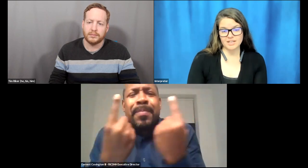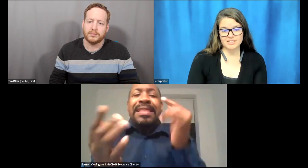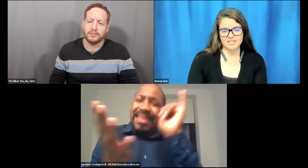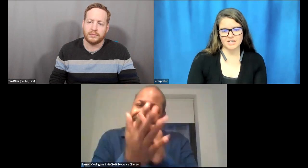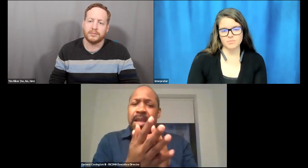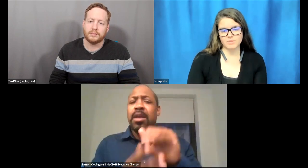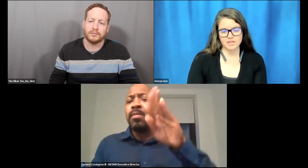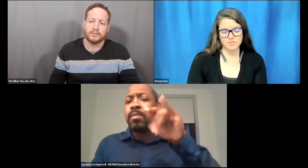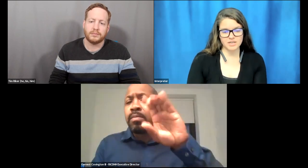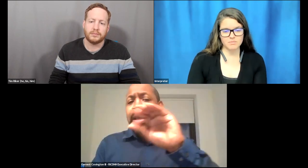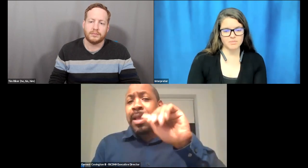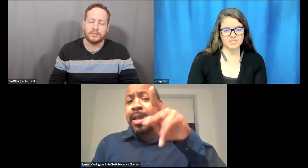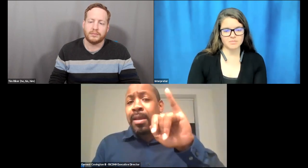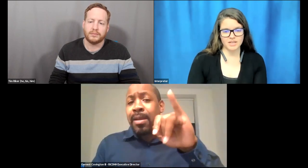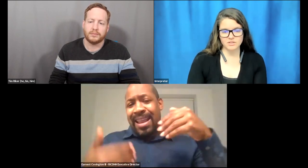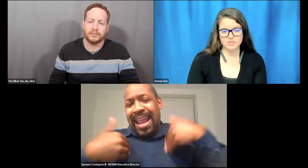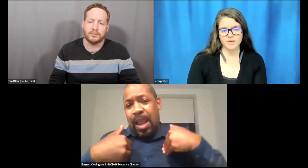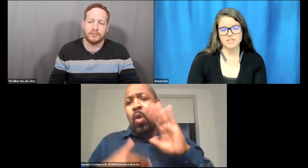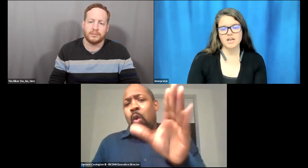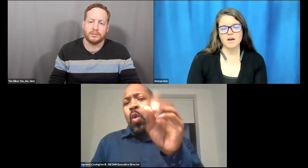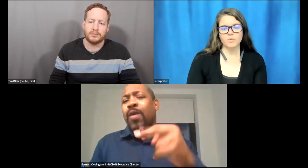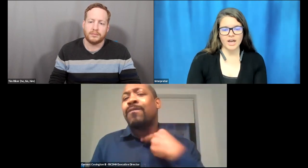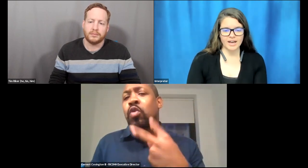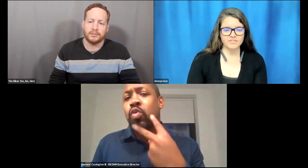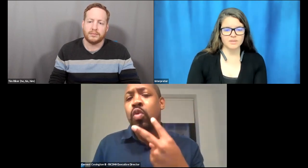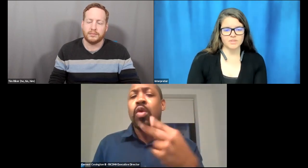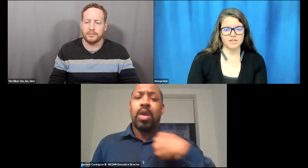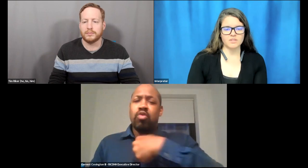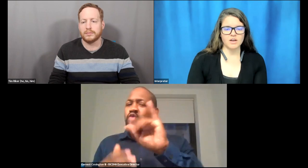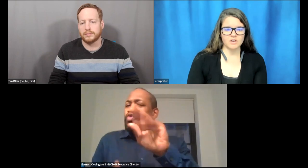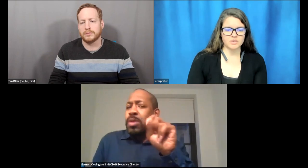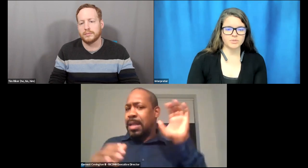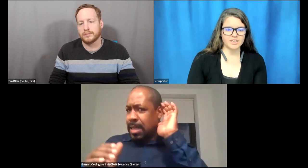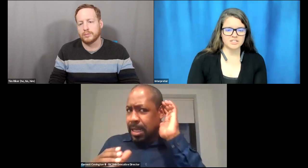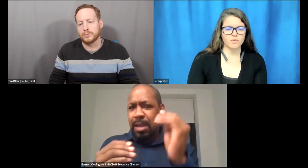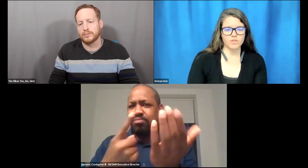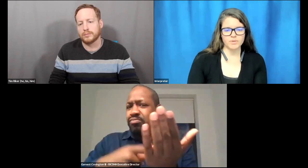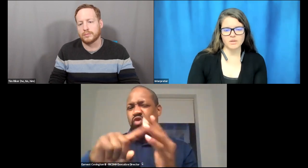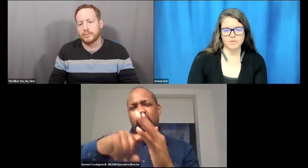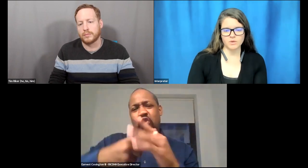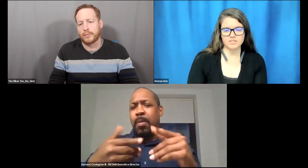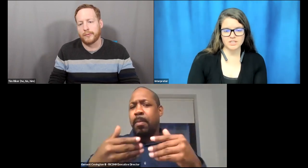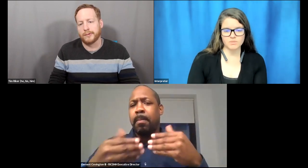is needed, maybe a committee, maybe something else, but we have something, a place for the BIPOC